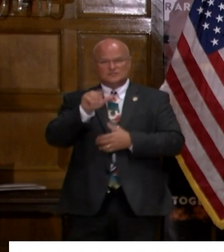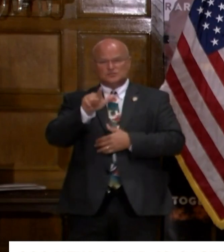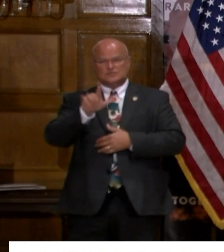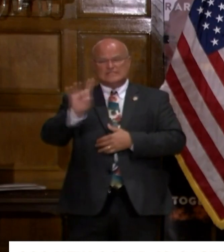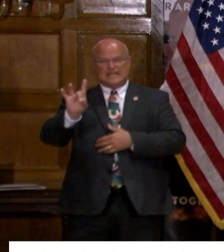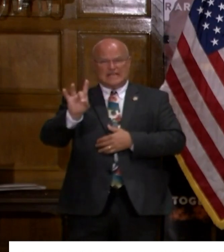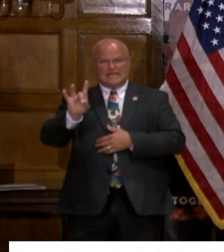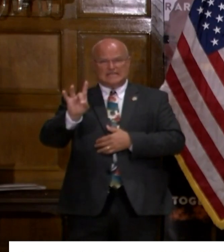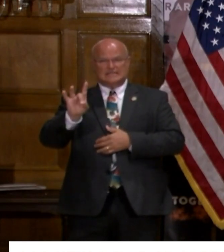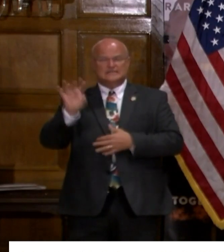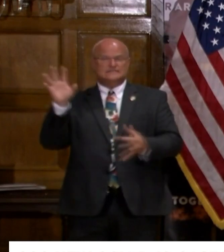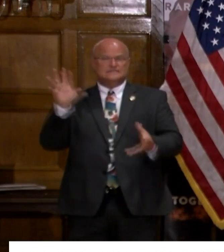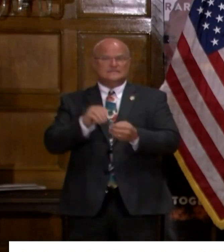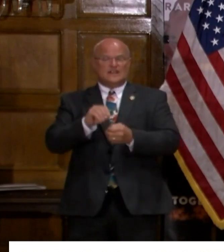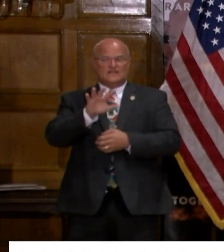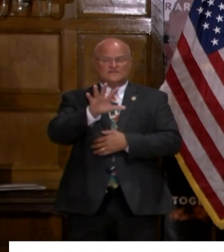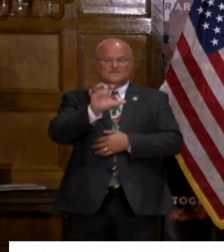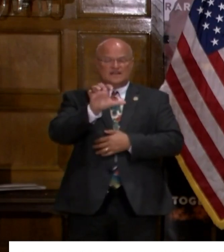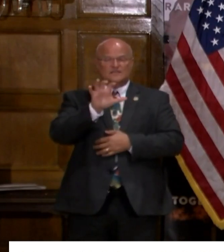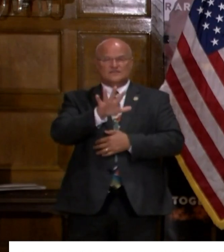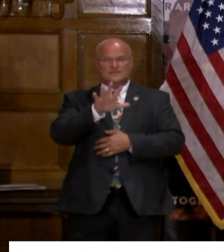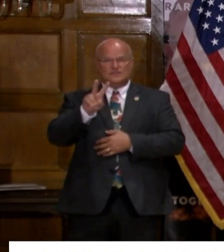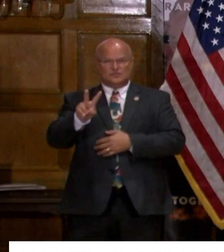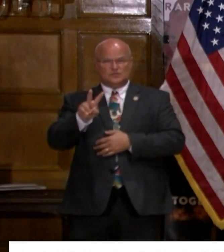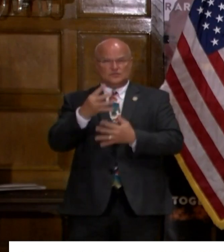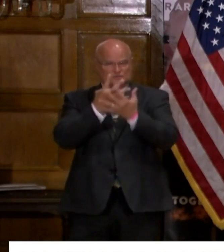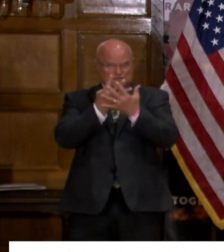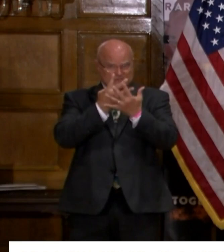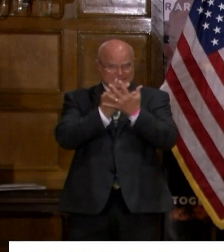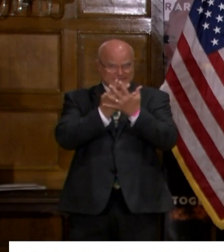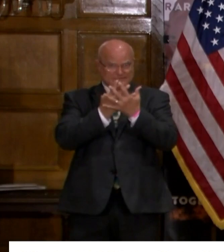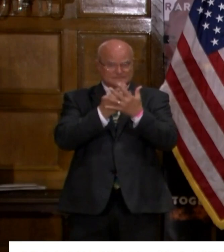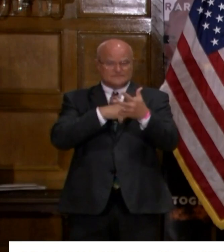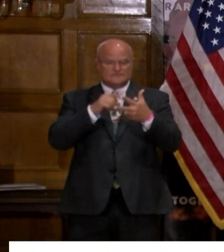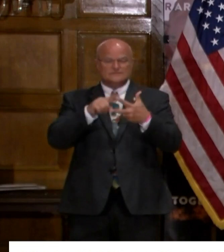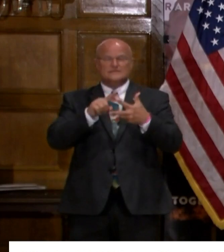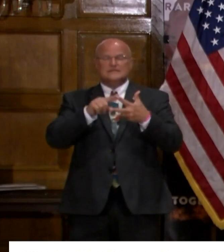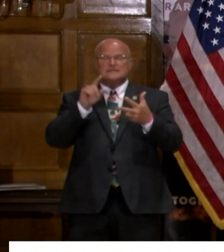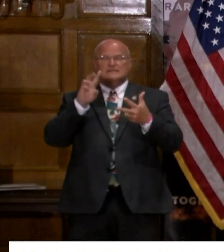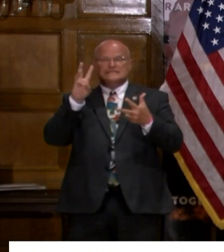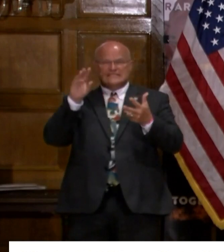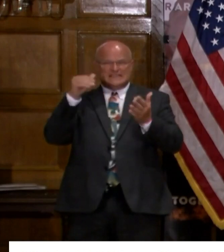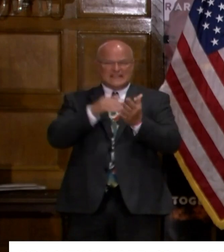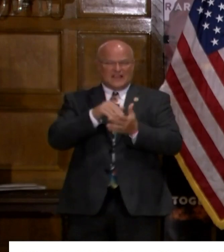7,028, and is comprised of 552 in correctional facilities,